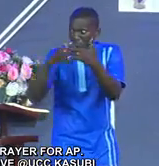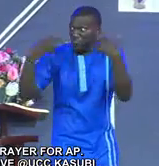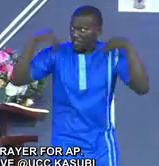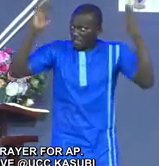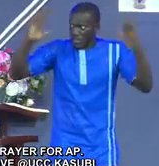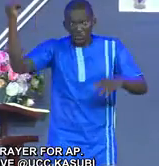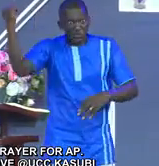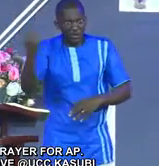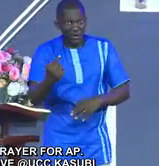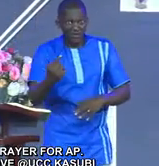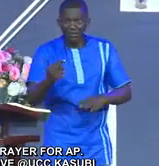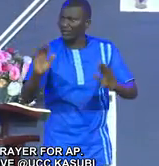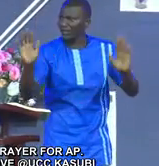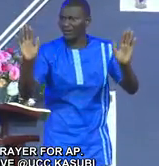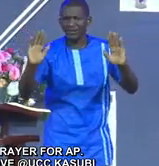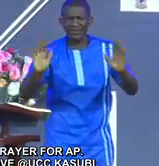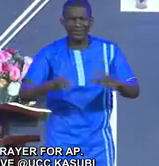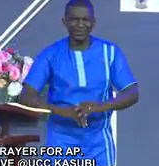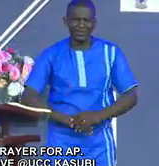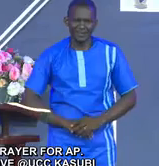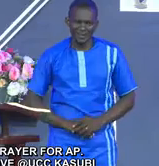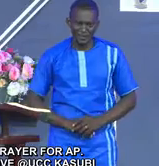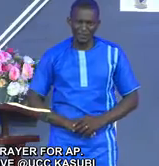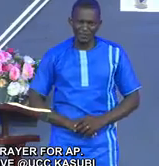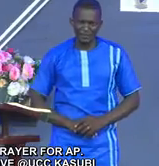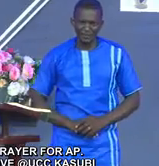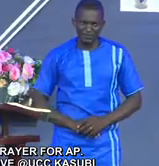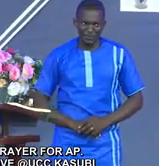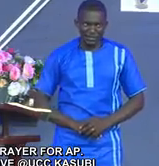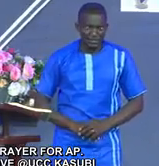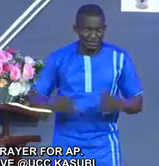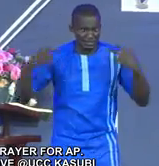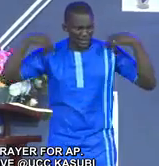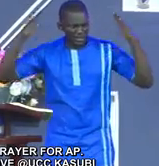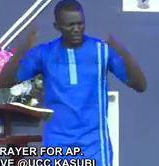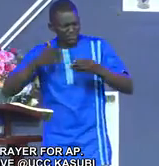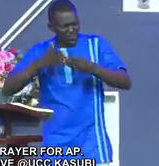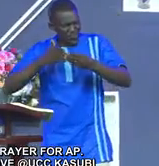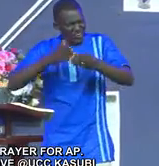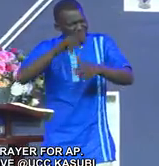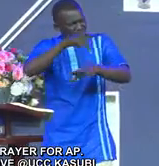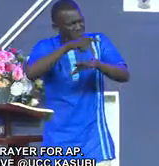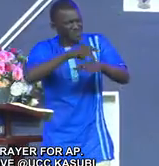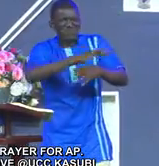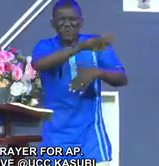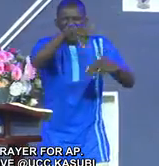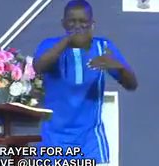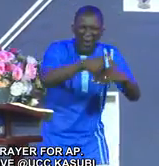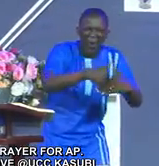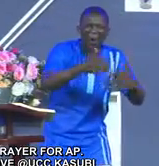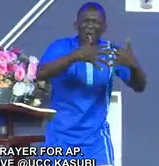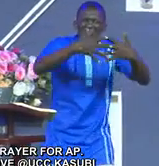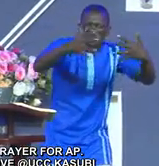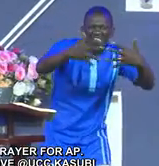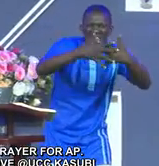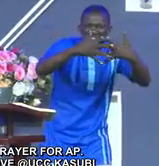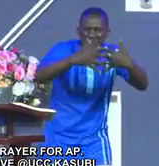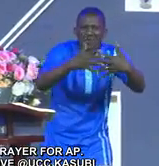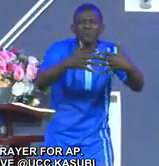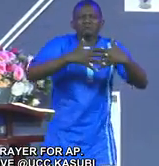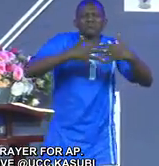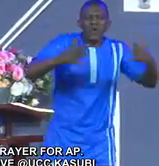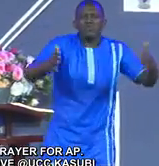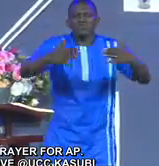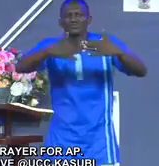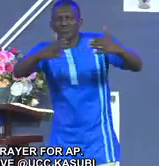that never deterred the angel. Kumuyisa ku bijji byonna byembu byagenda byegula bweguzi. To take him through all